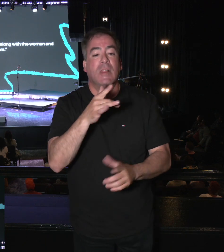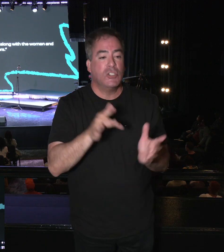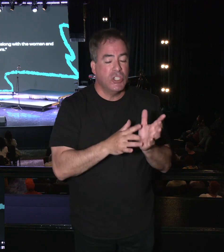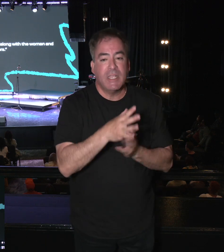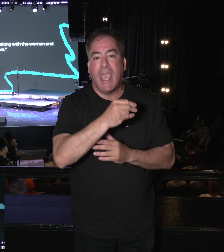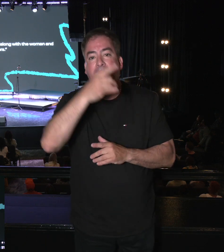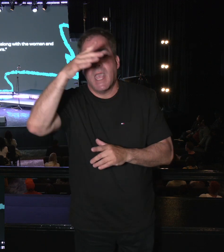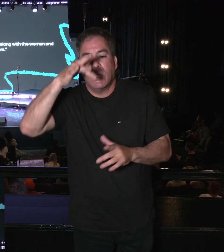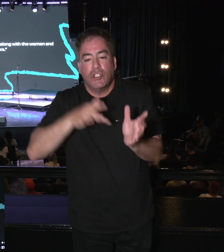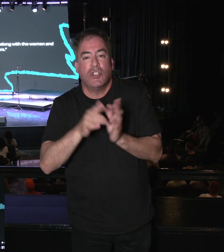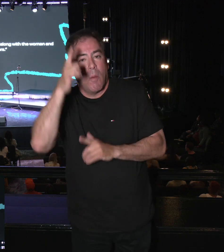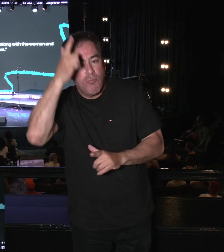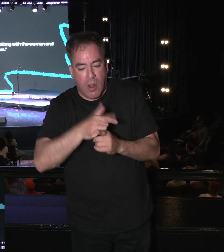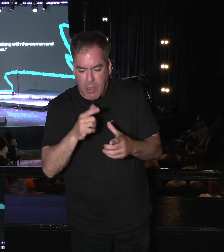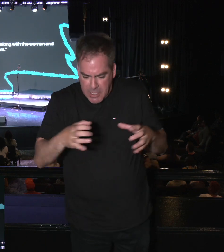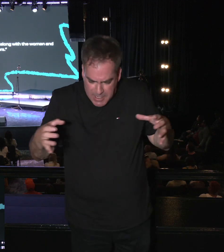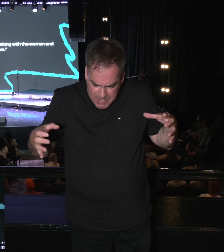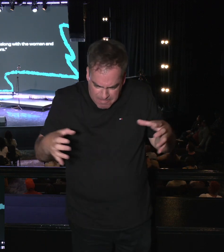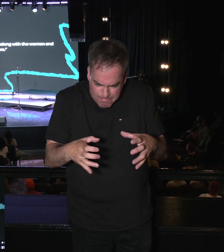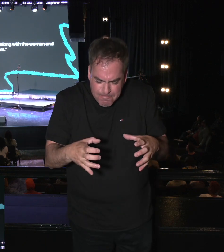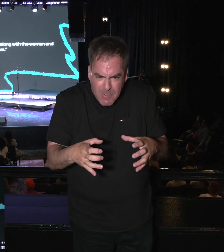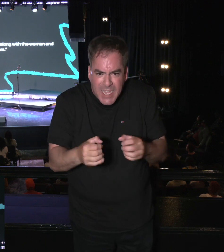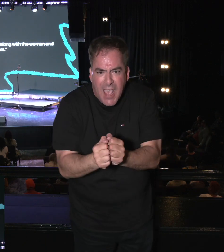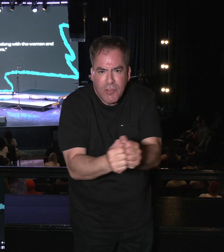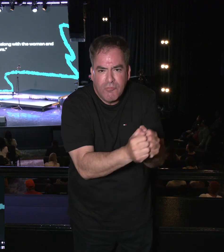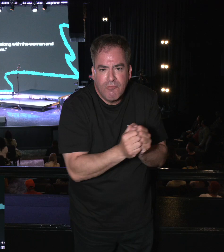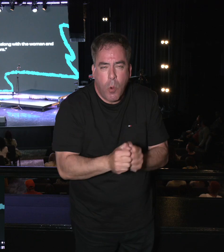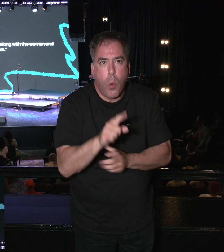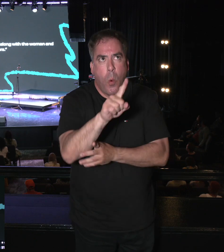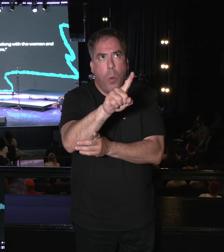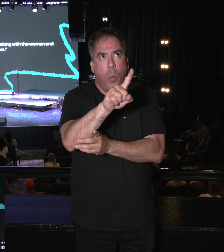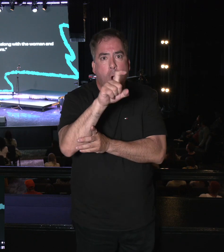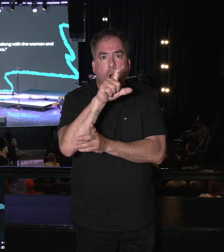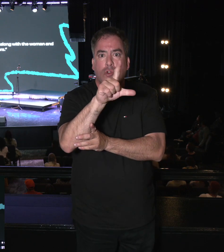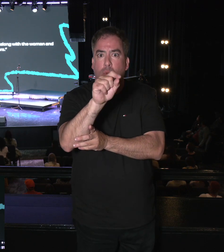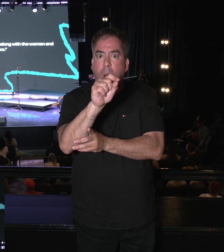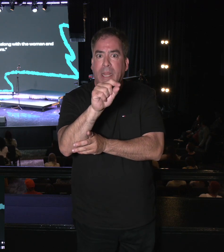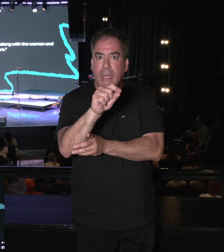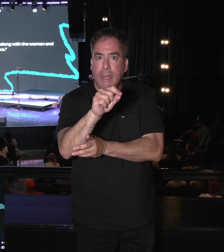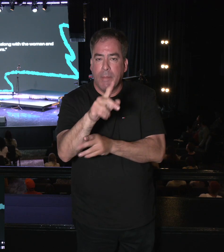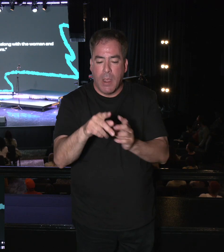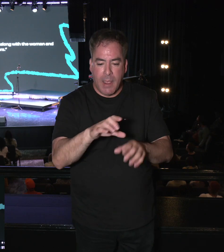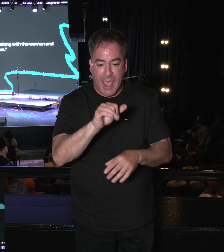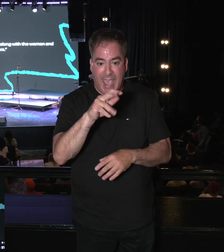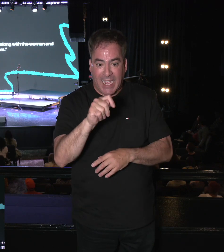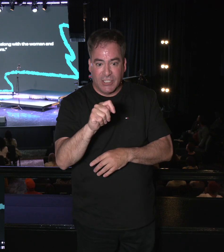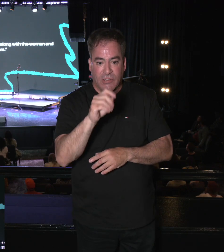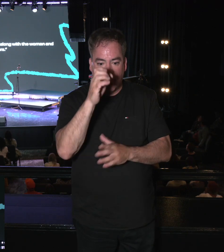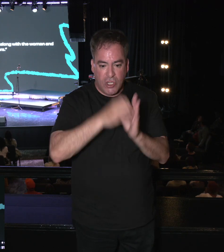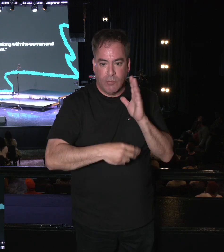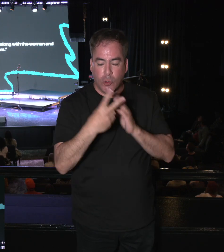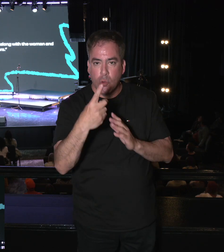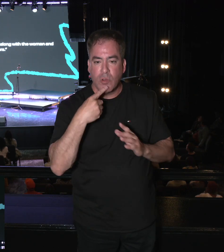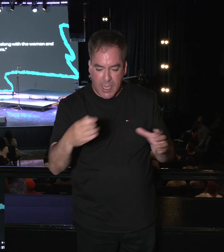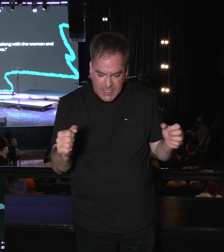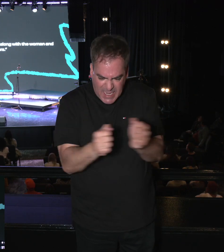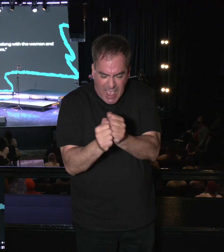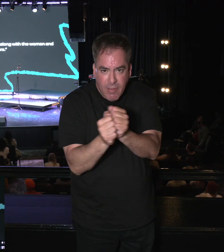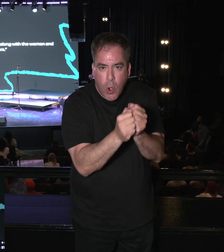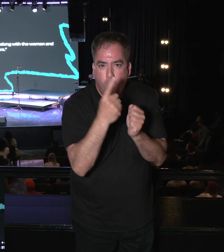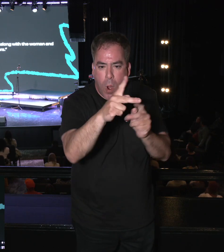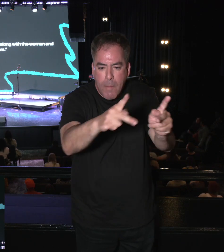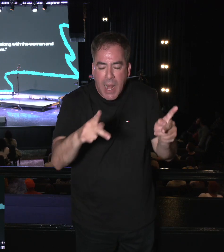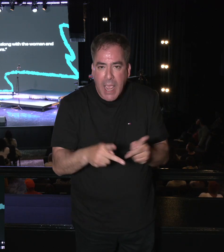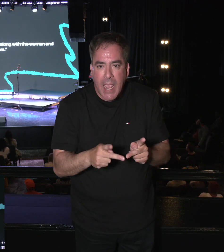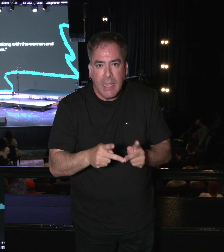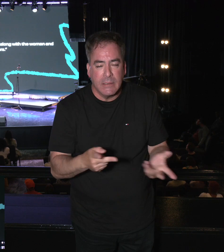with his brothers. Then they gathered 120 of them. Acts chapter 2 says they were all together in one place. That